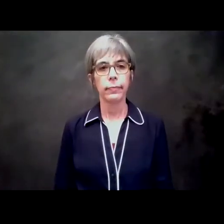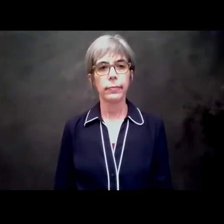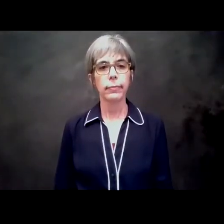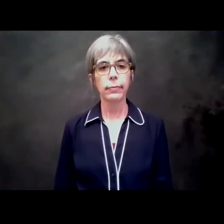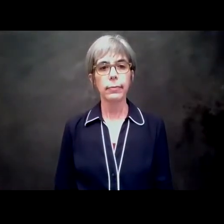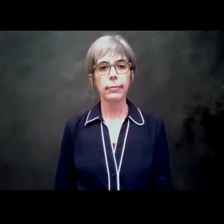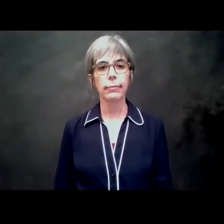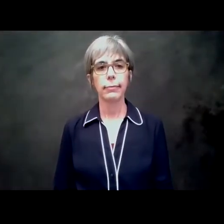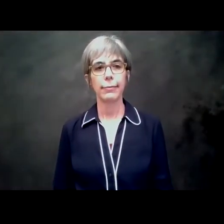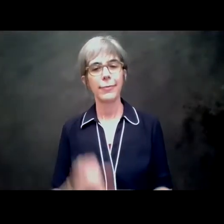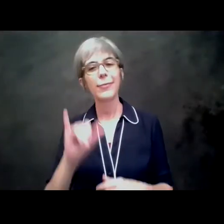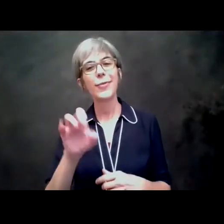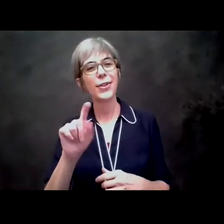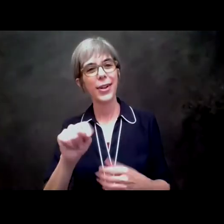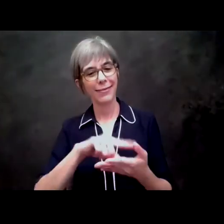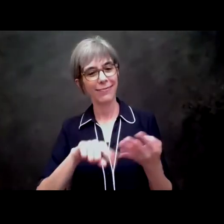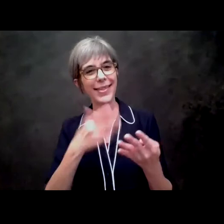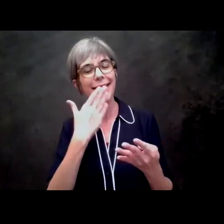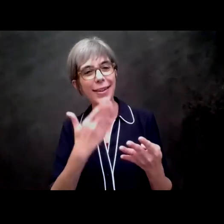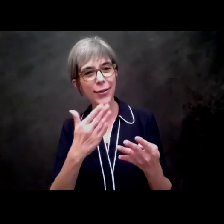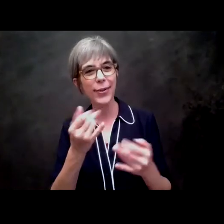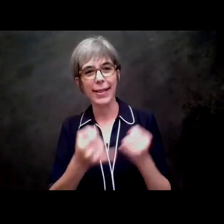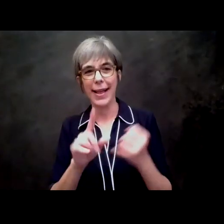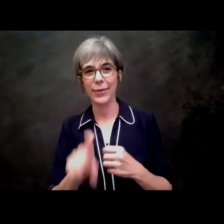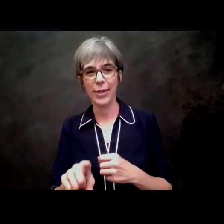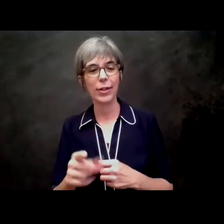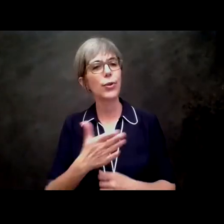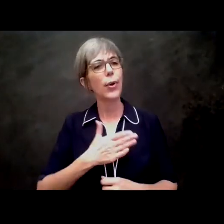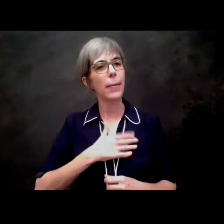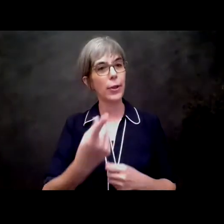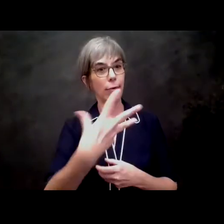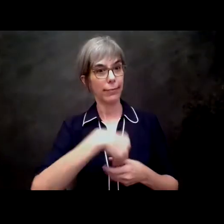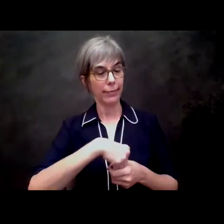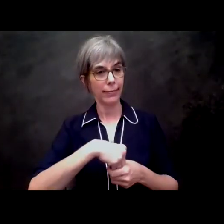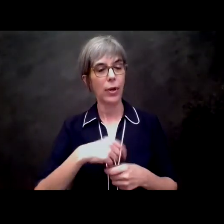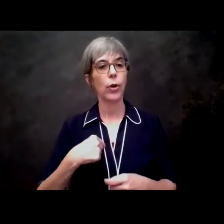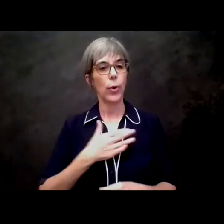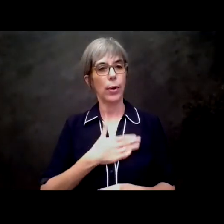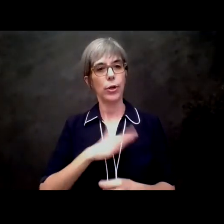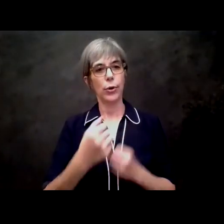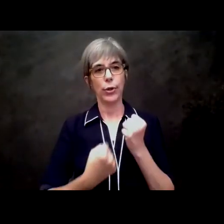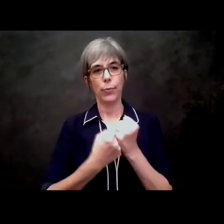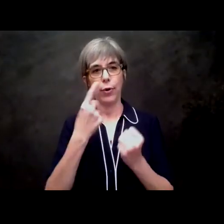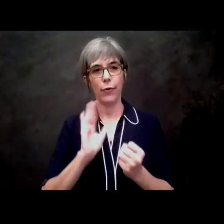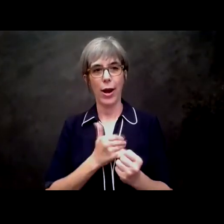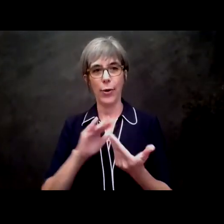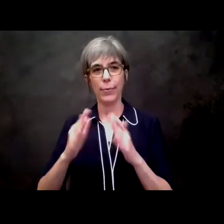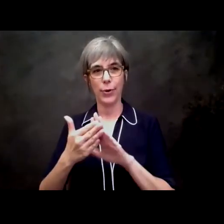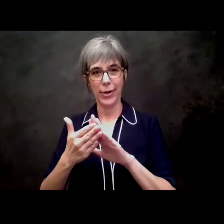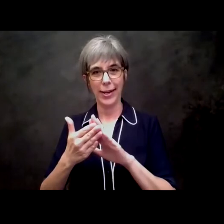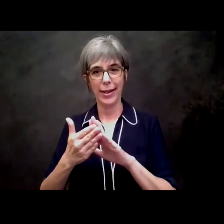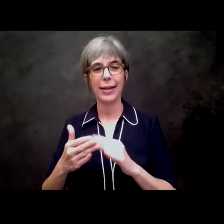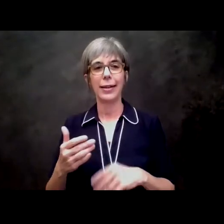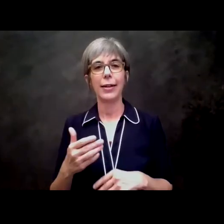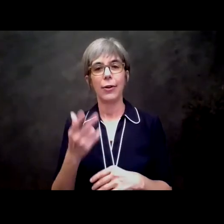Well, that was our last question for you, Dr. Ezike. Again, we're very grateful that you joined us today, and we appreciate your support in our community. I'll say that on behalf of both of